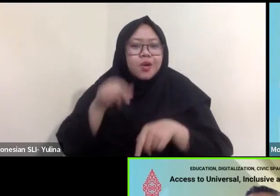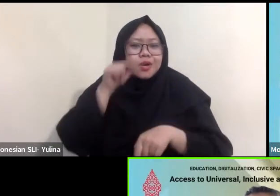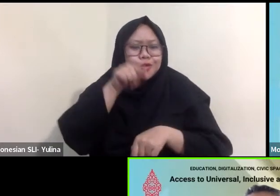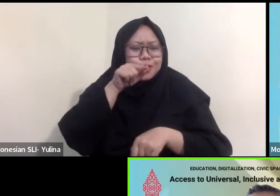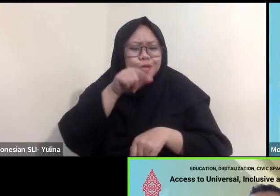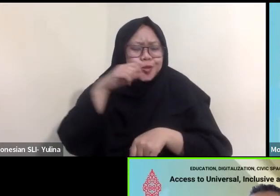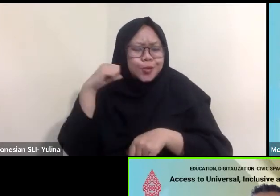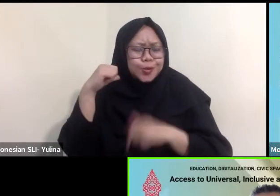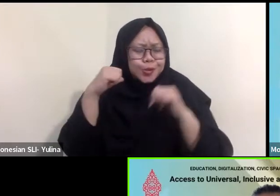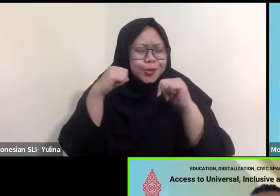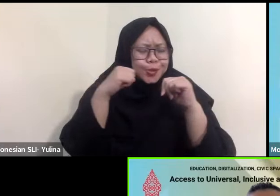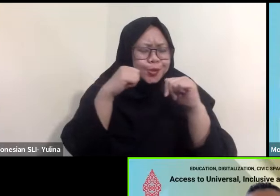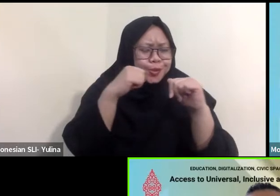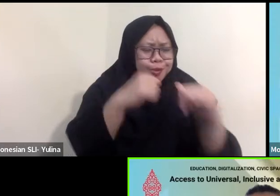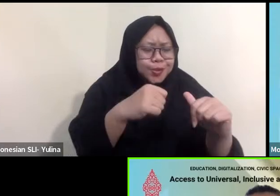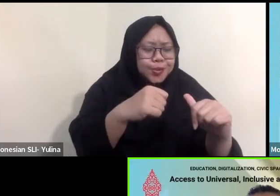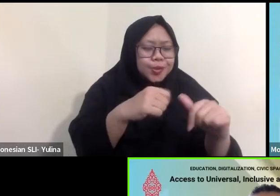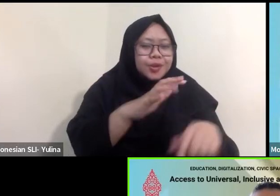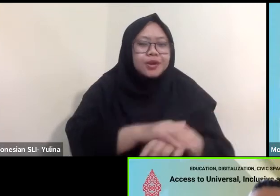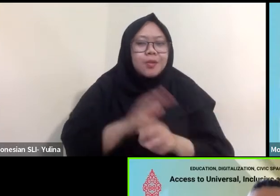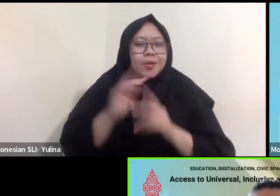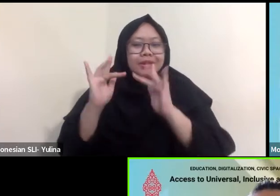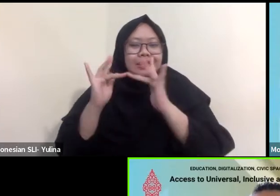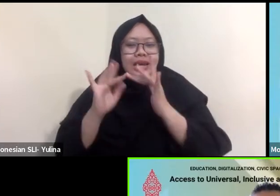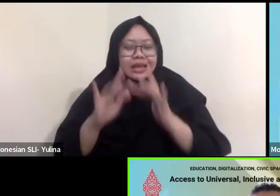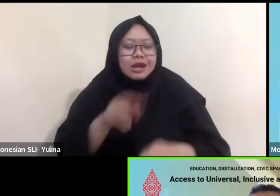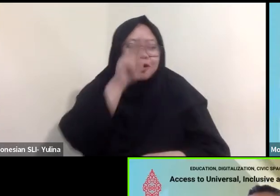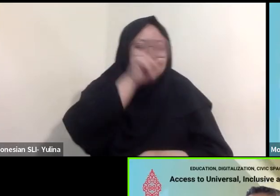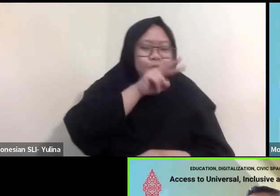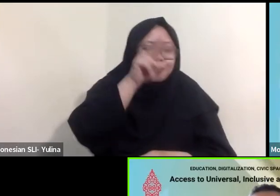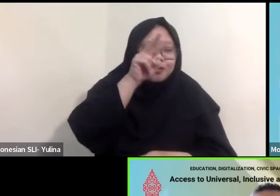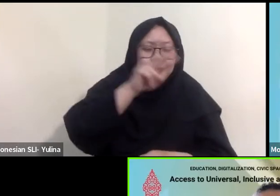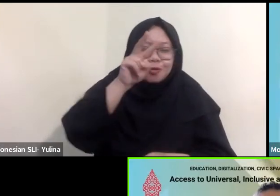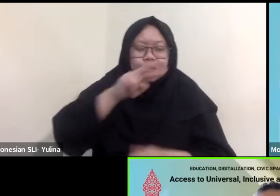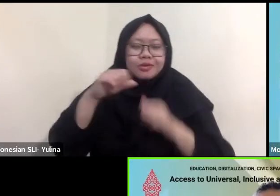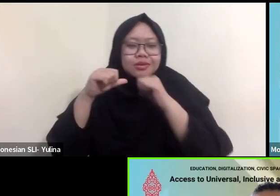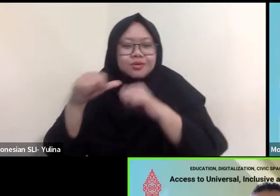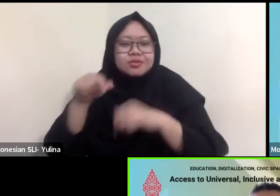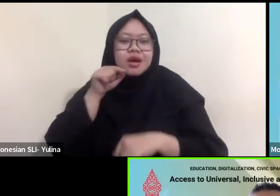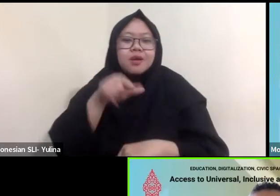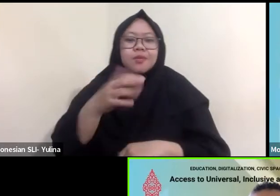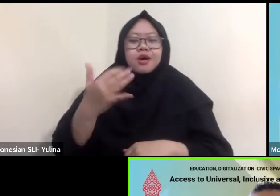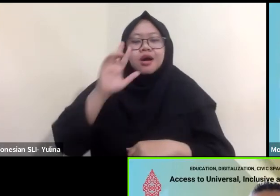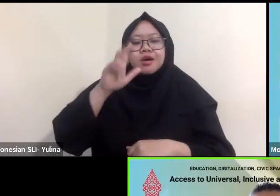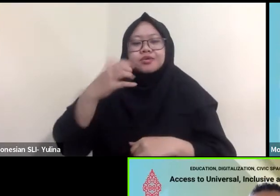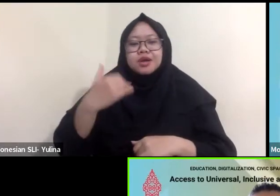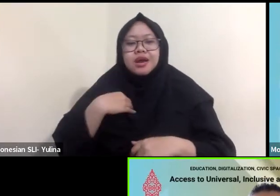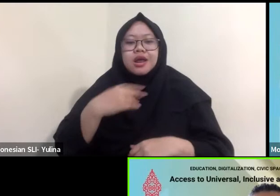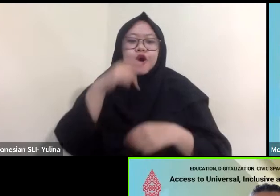that's wrong. If it's interactive, it's engaging content, teaching